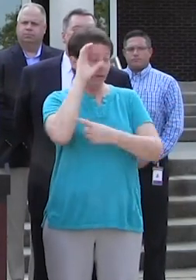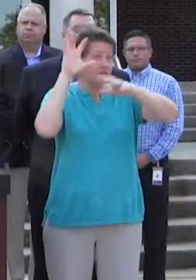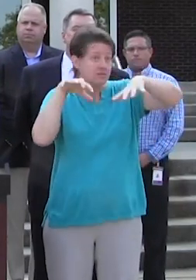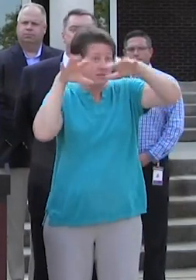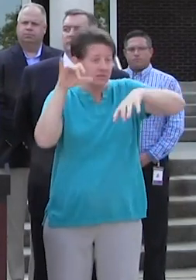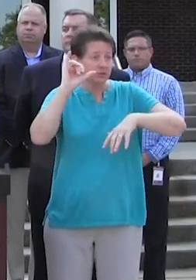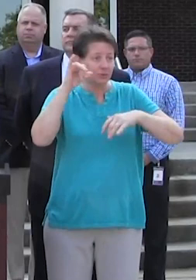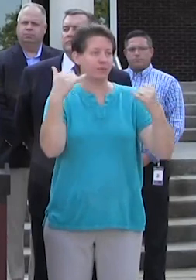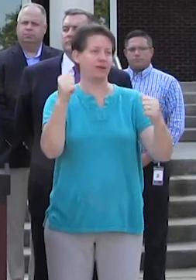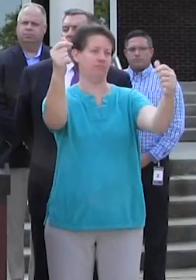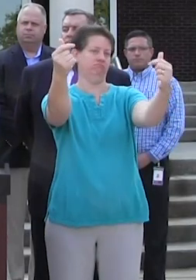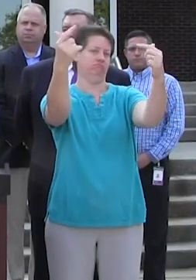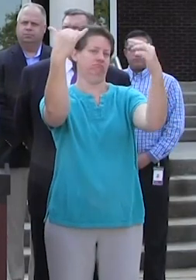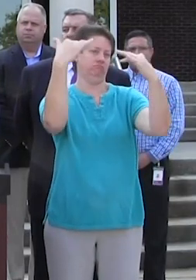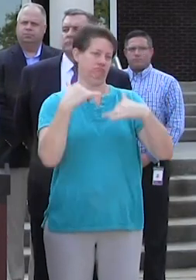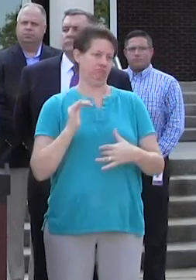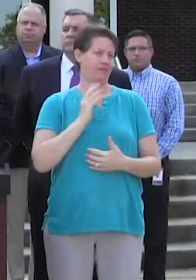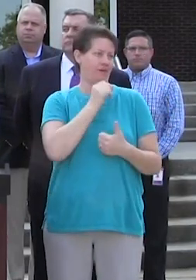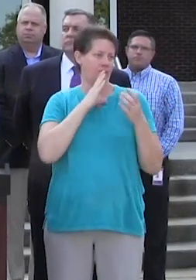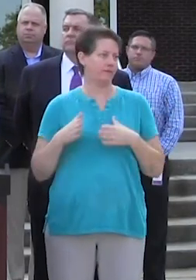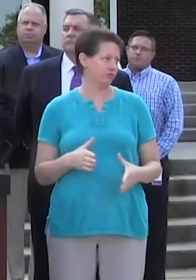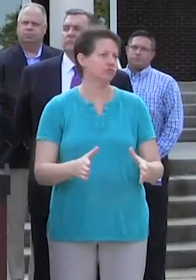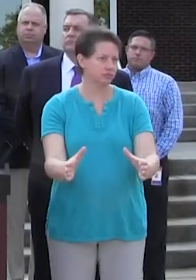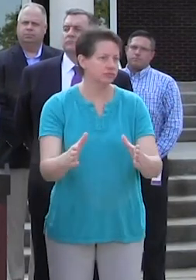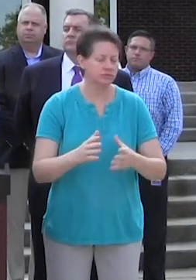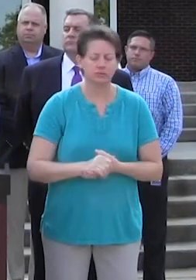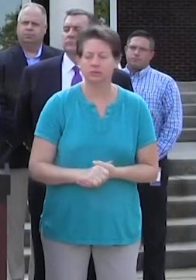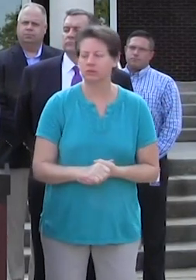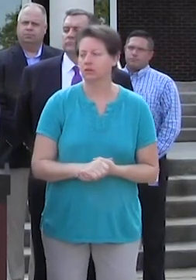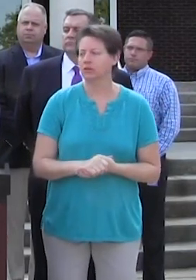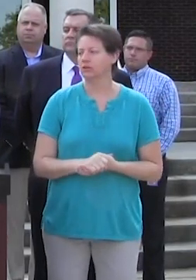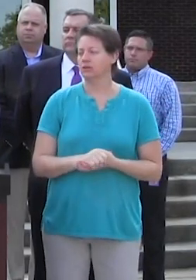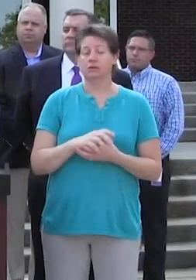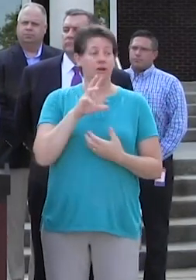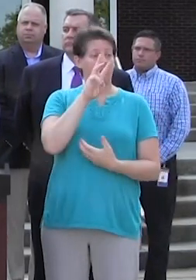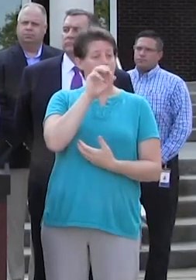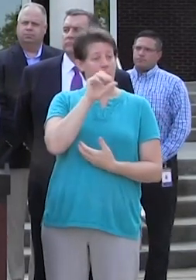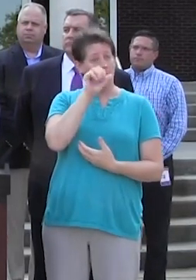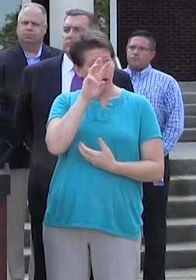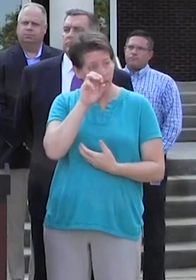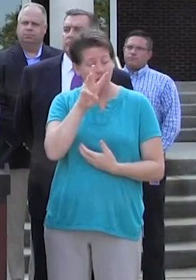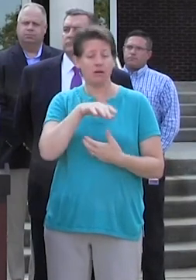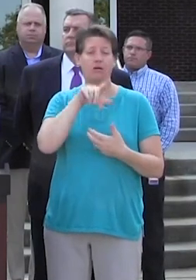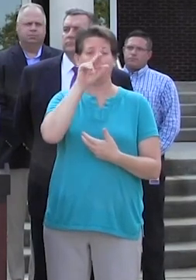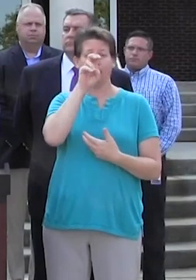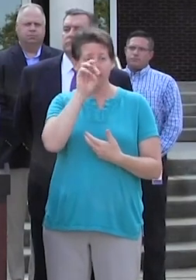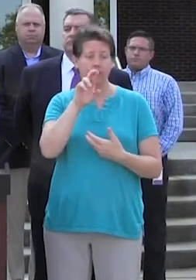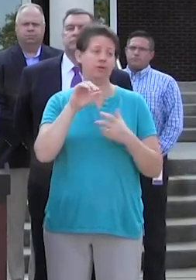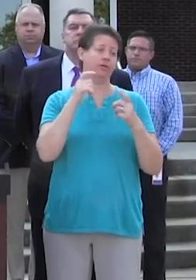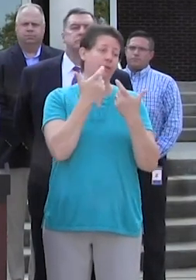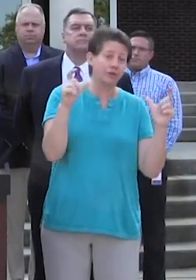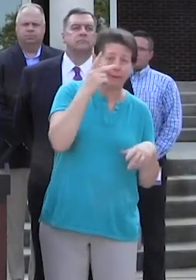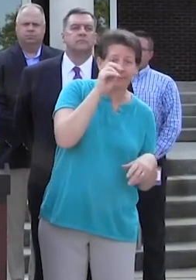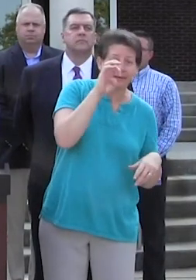Carolina is coming down into our river systems with the Waccamaw, the Lumber, the Great PD, the Little